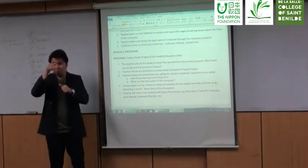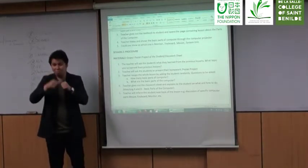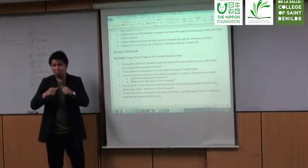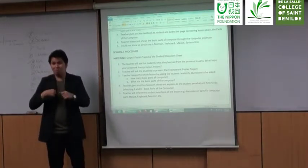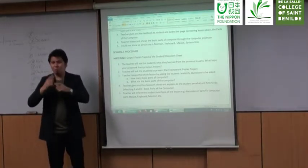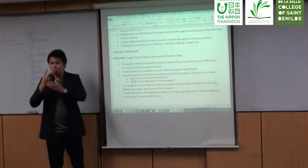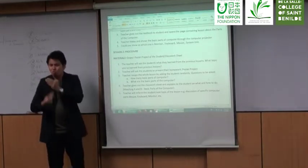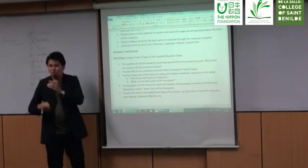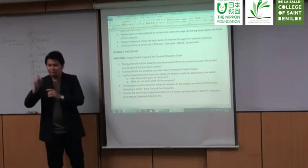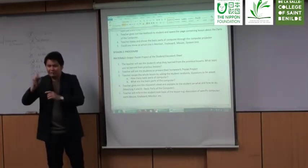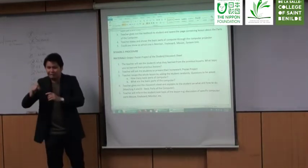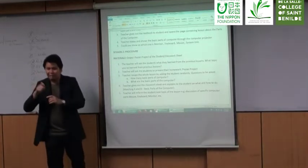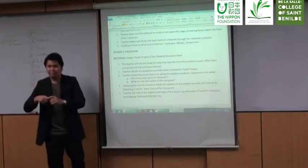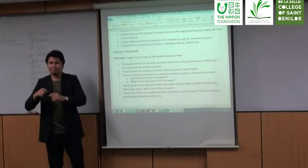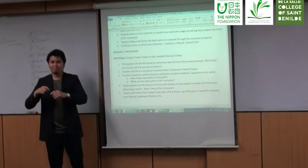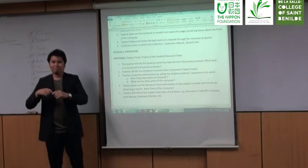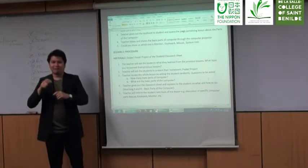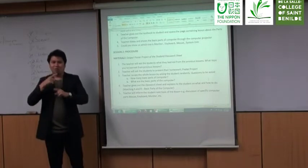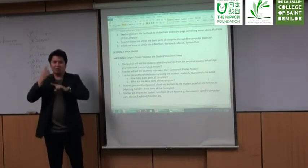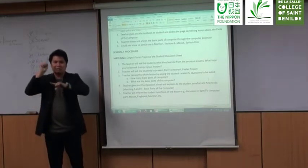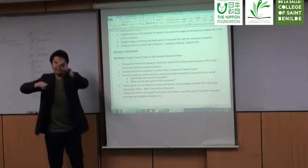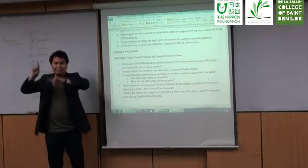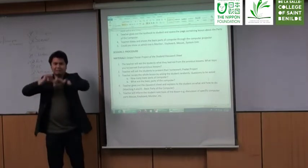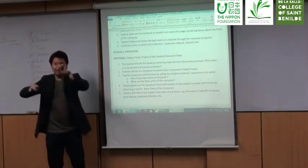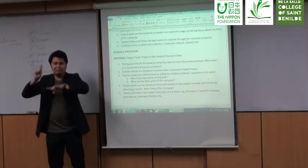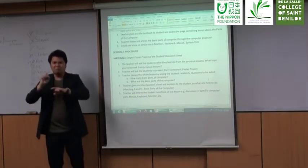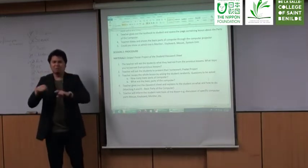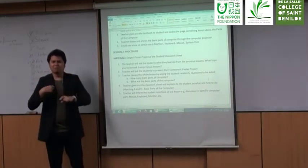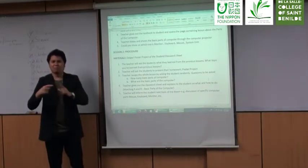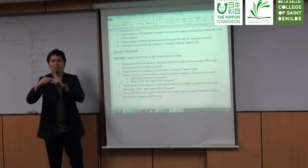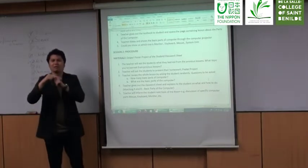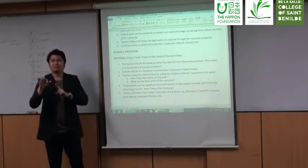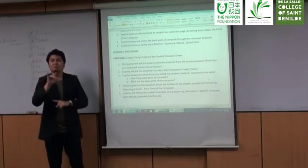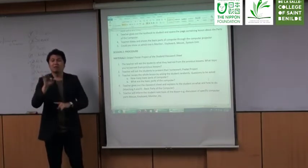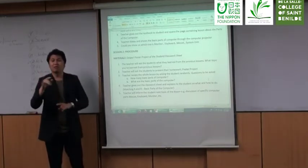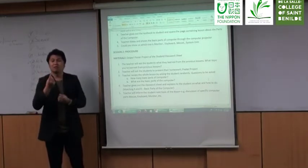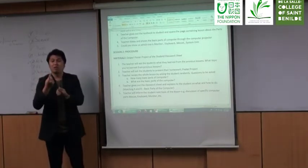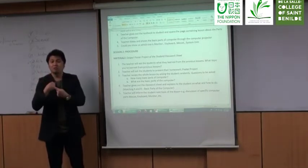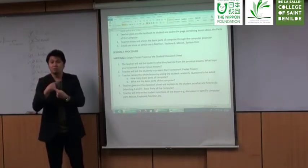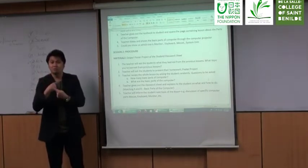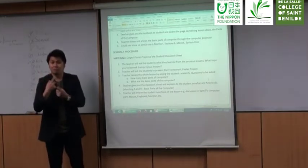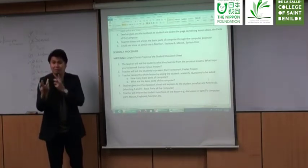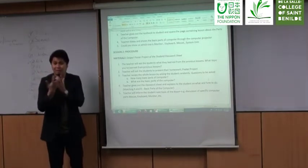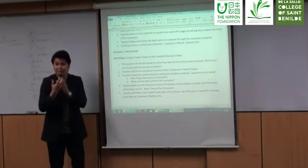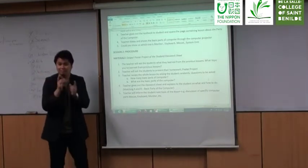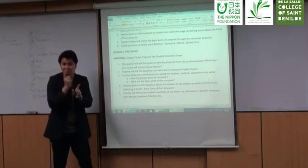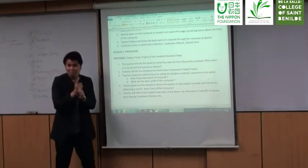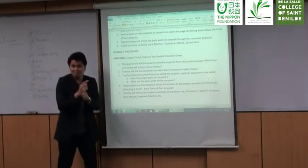important. it's important that you remember Not always to science. know how to That's spell, fast. just Spend it sign. fast.